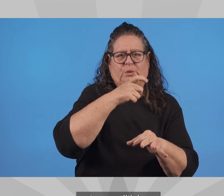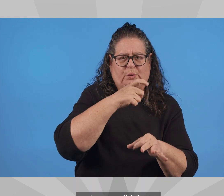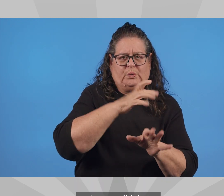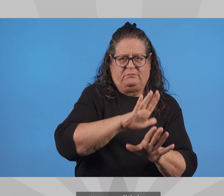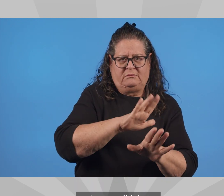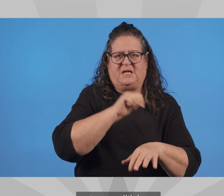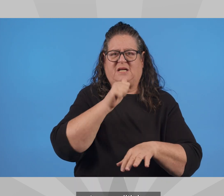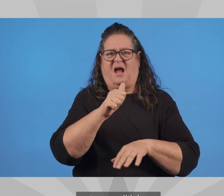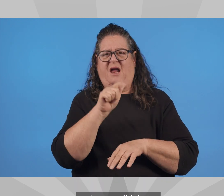our politicians.